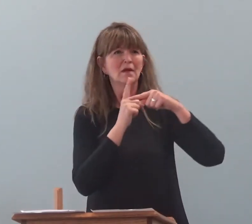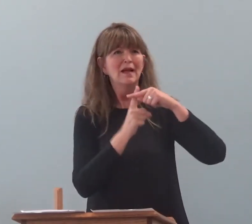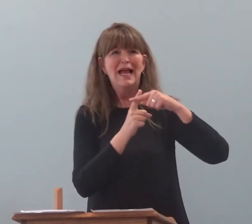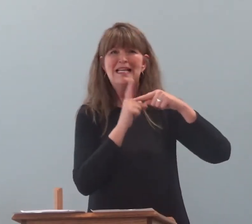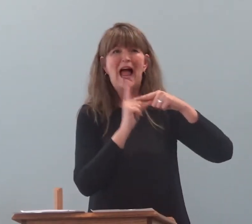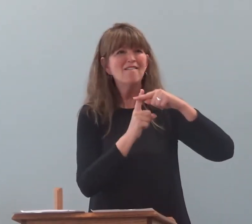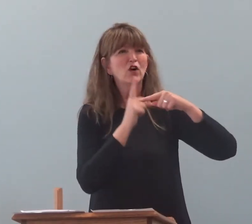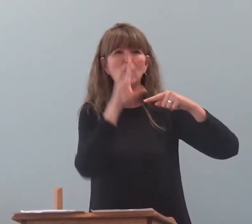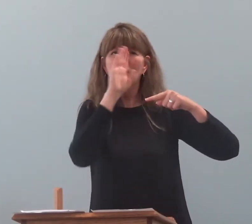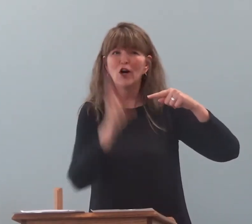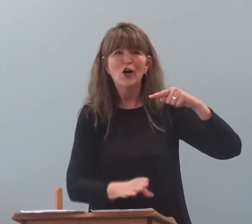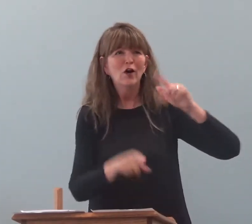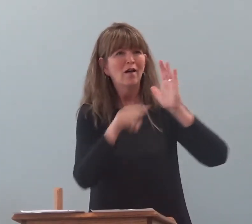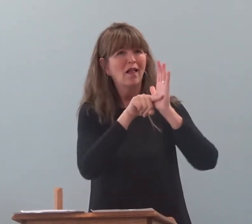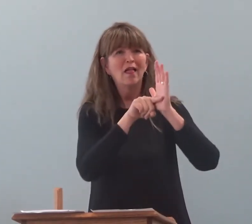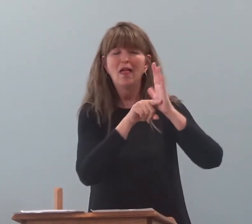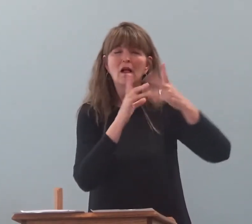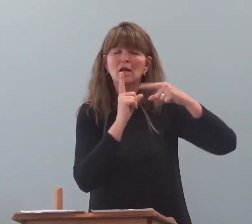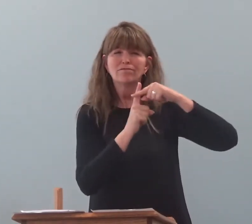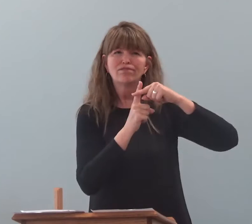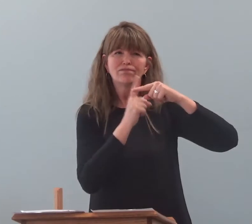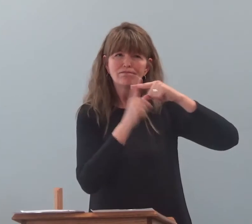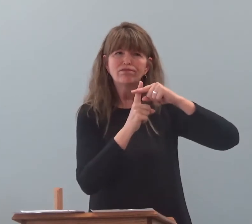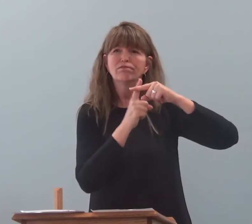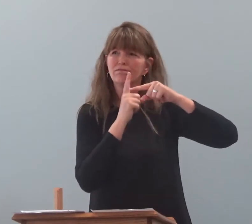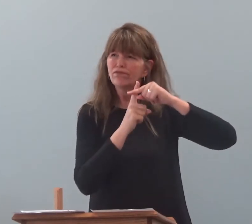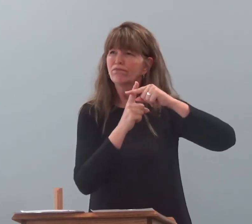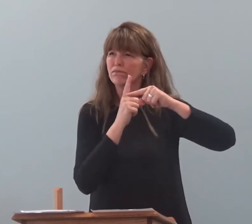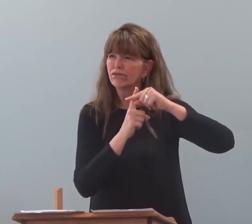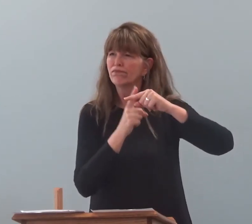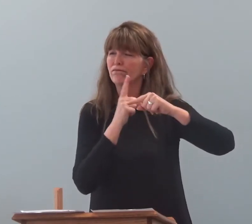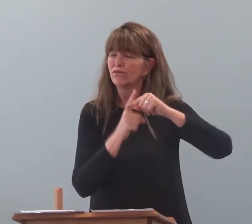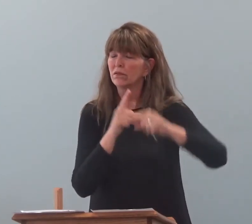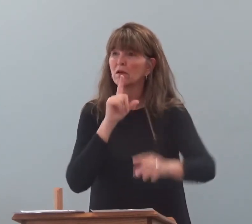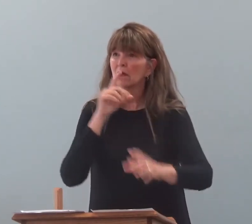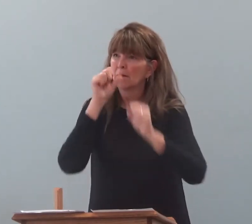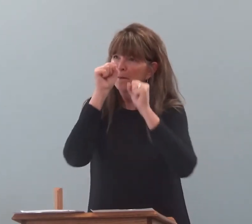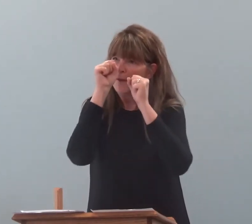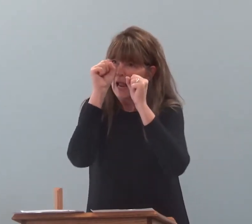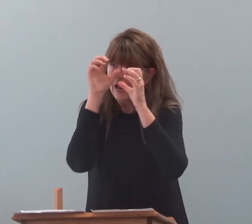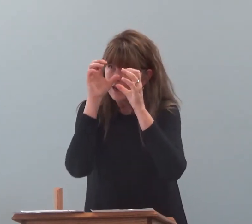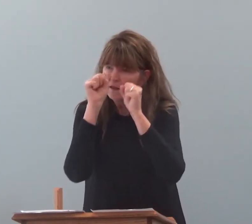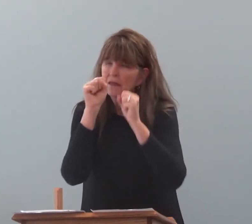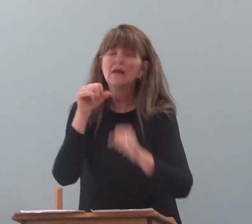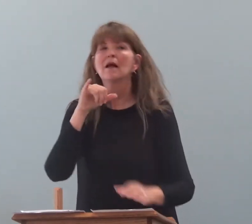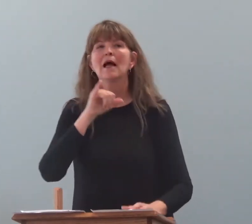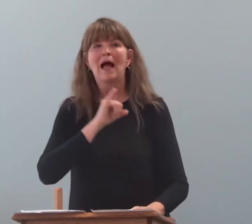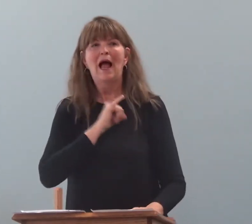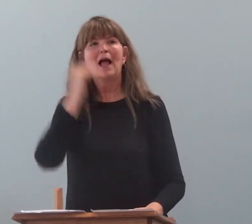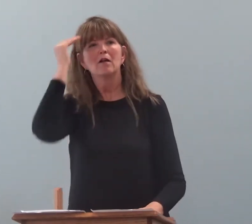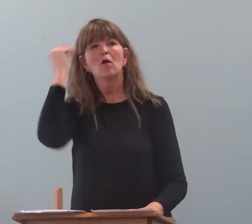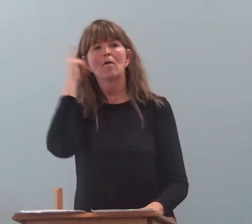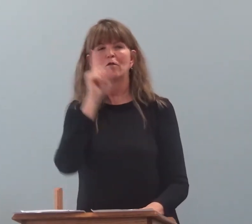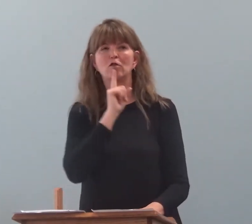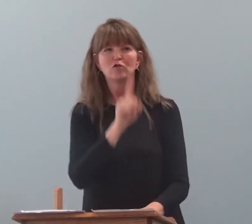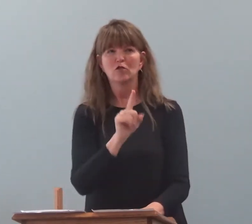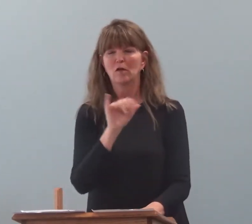Levi is 100% positive. There is never a negative word coming out of him. And